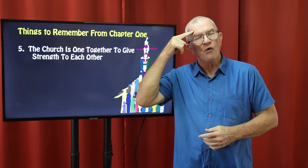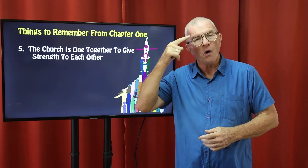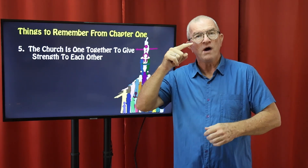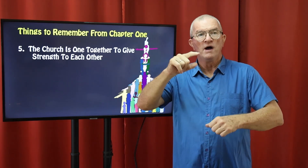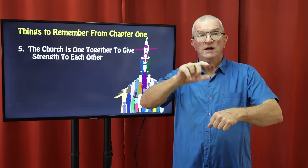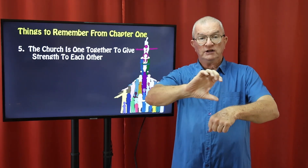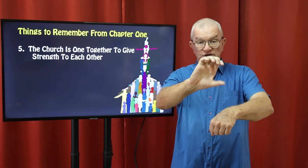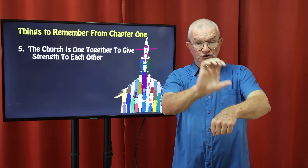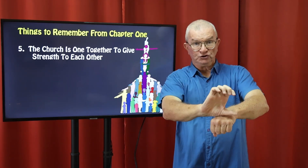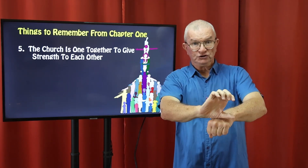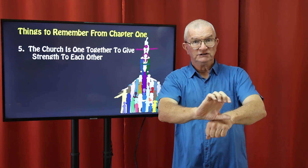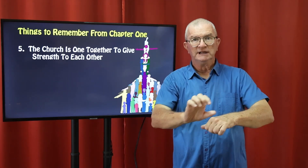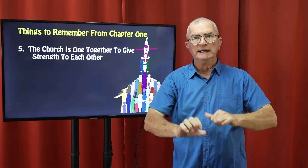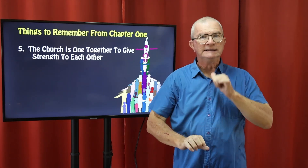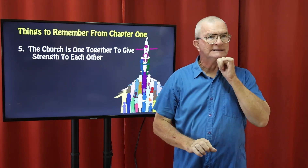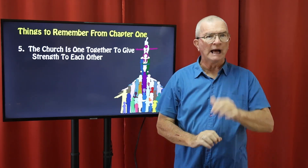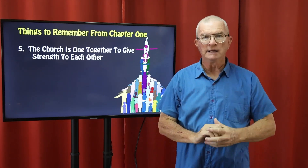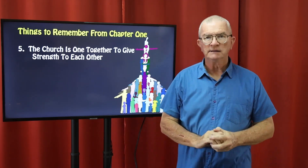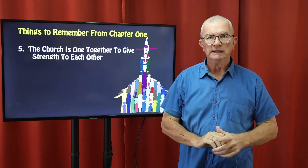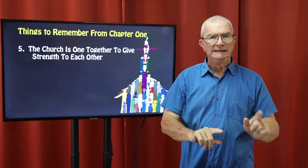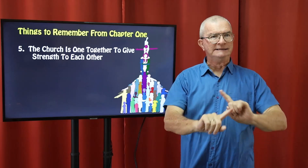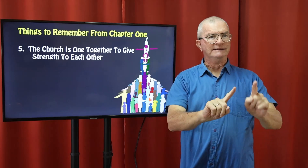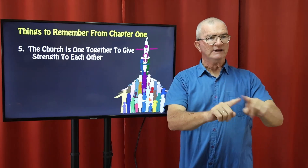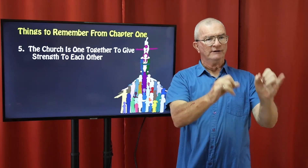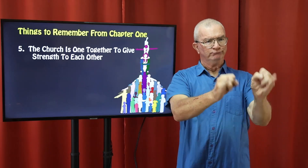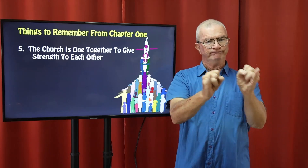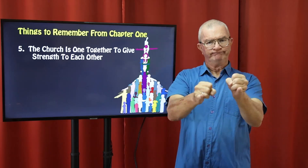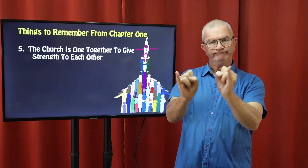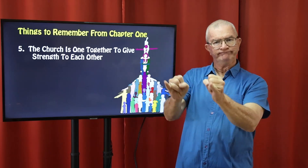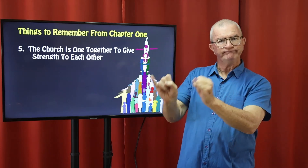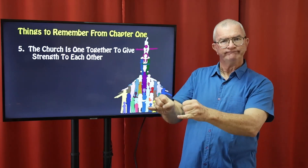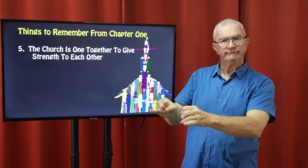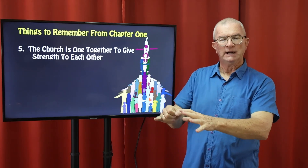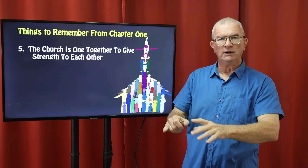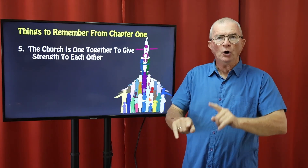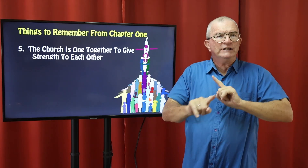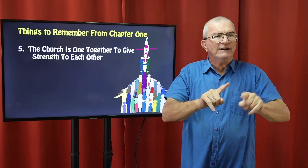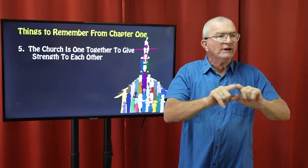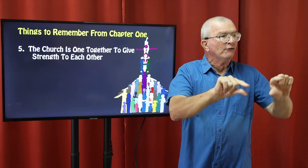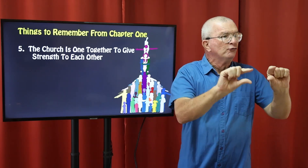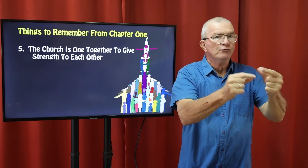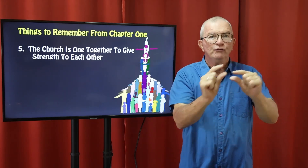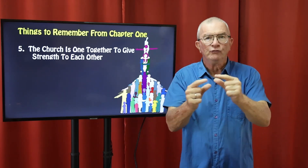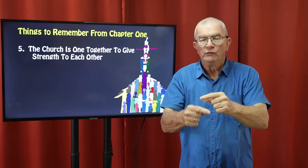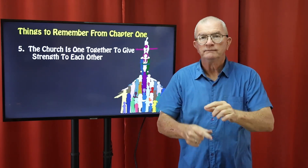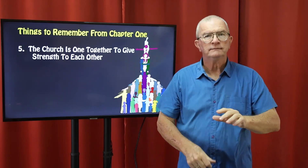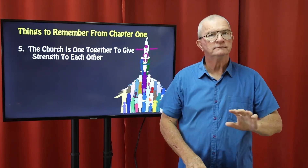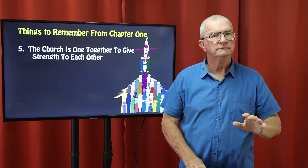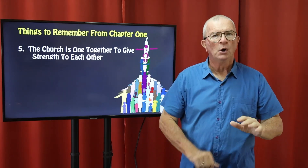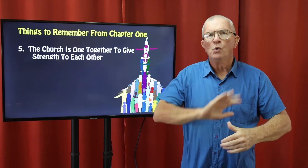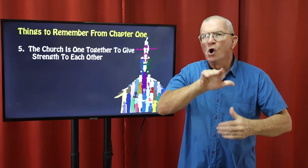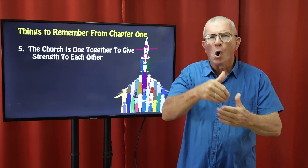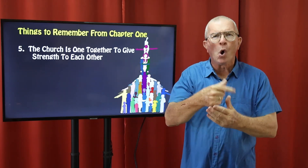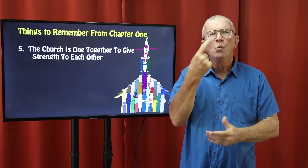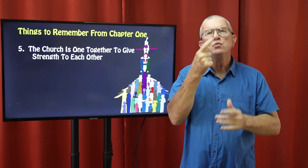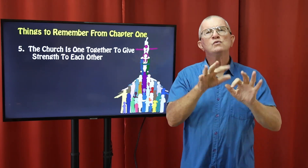Paul thought the church was not different individuals, different groups. We are all